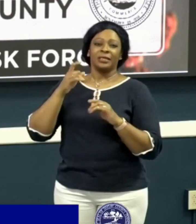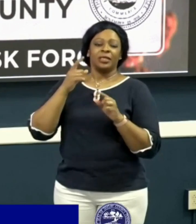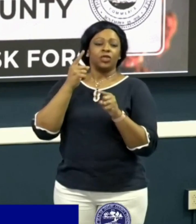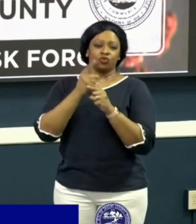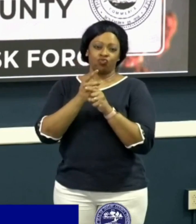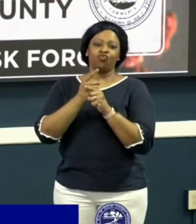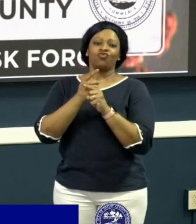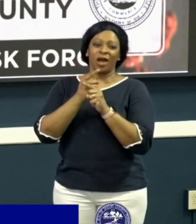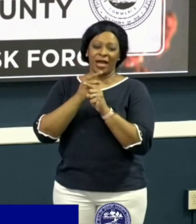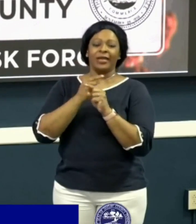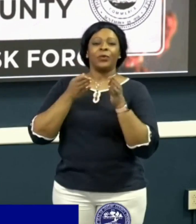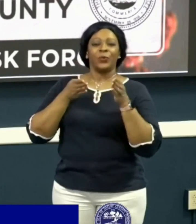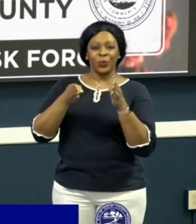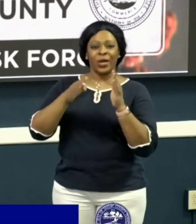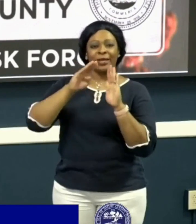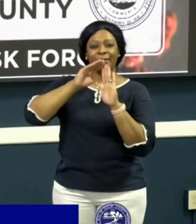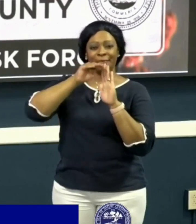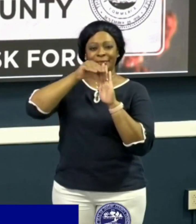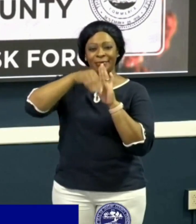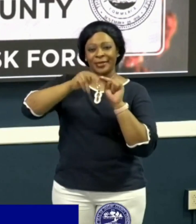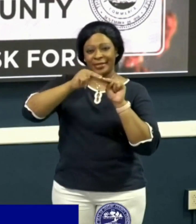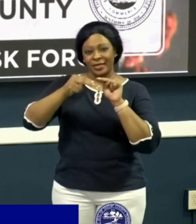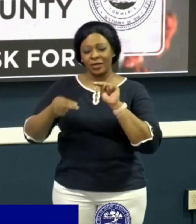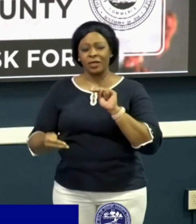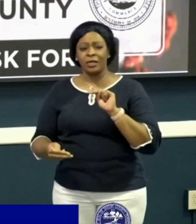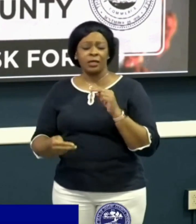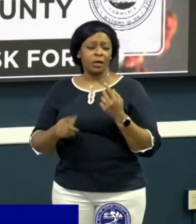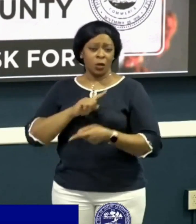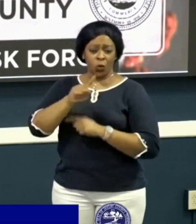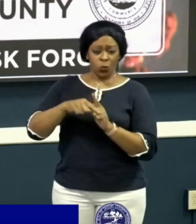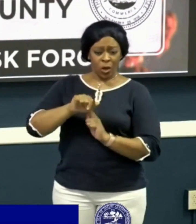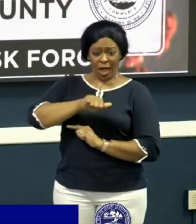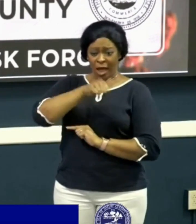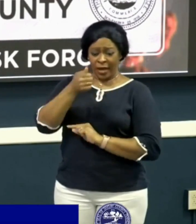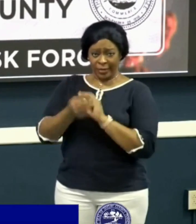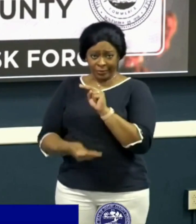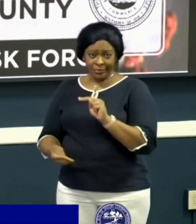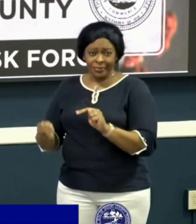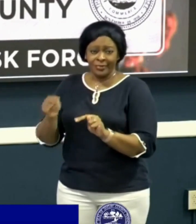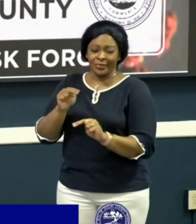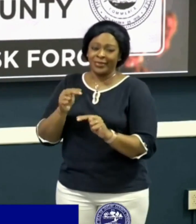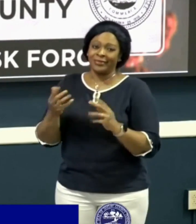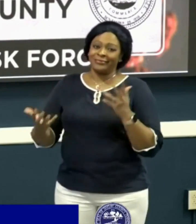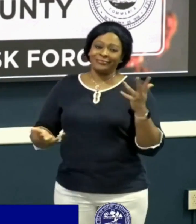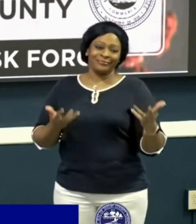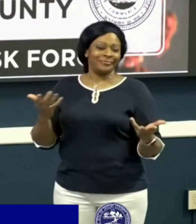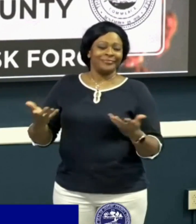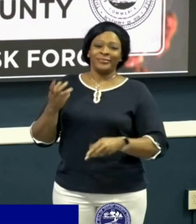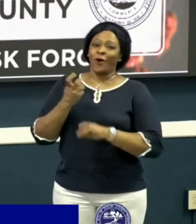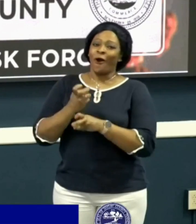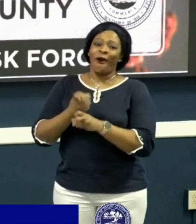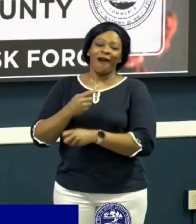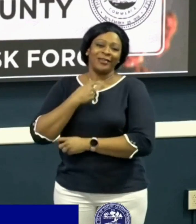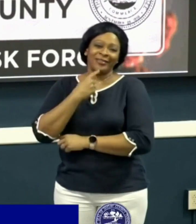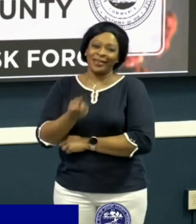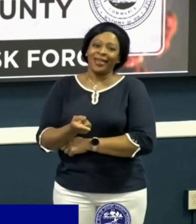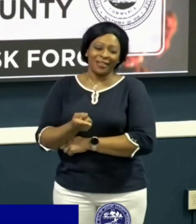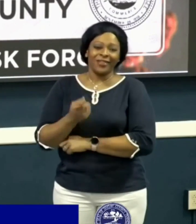right direction. The question about when there may be another spike is just too hard of a question